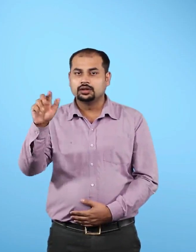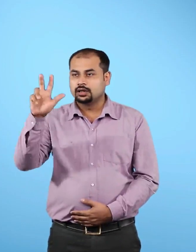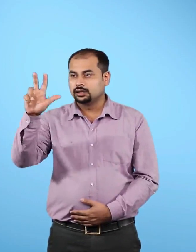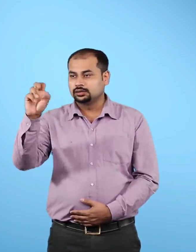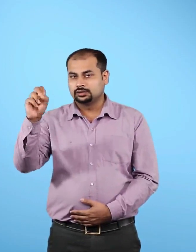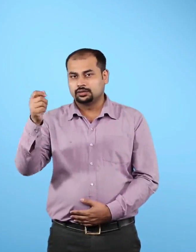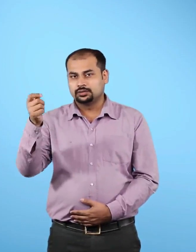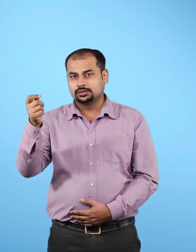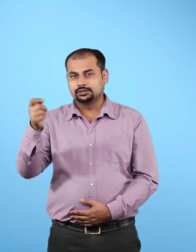10.80.